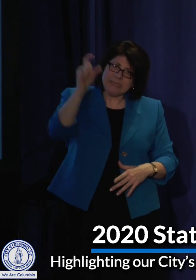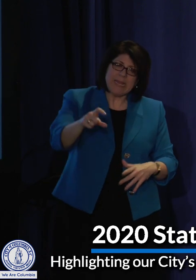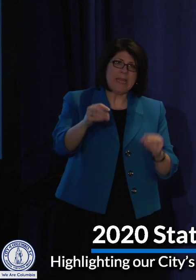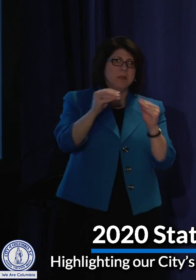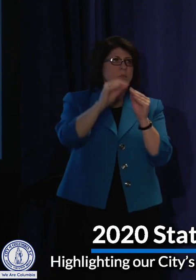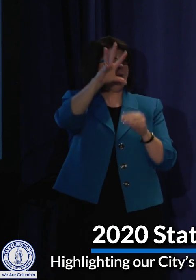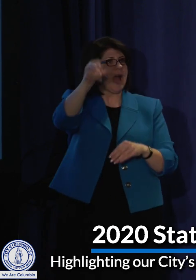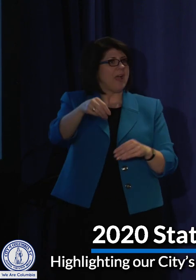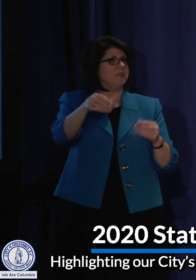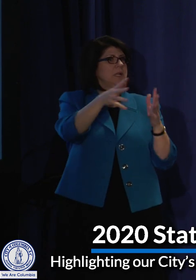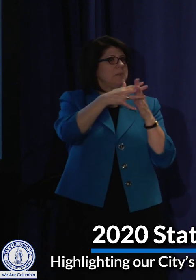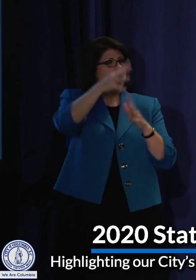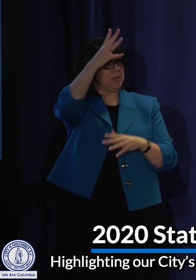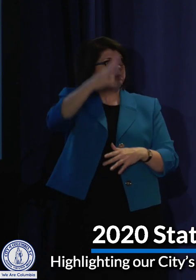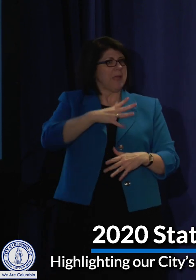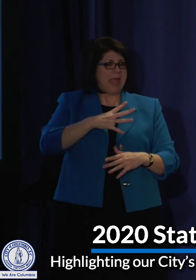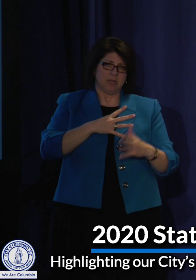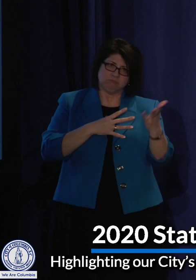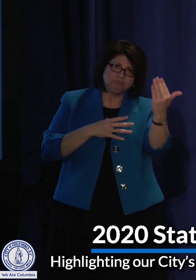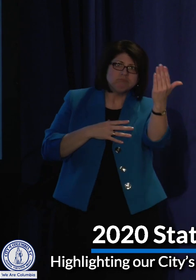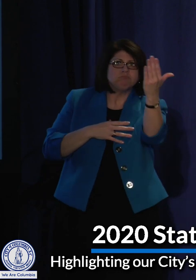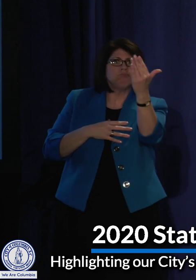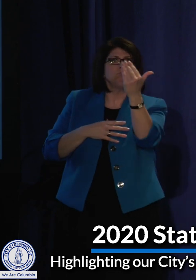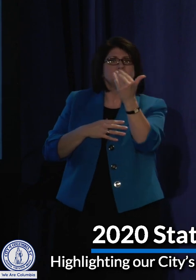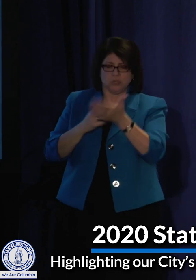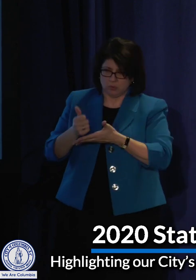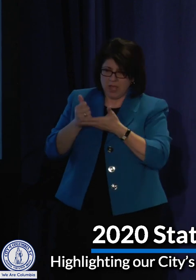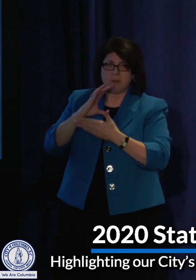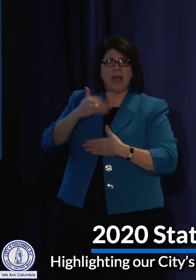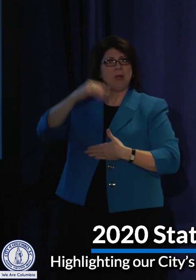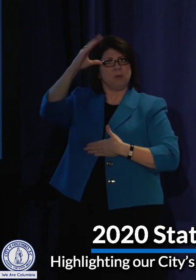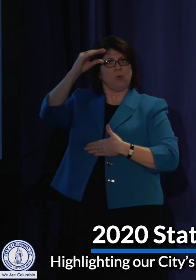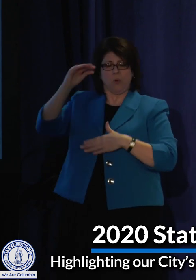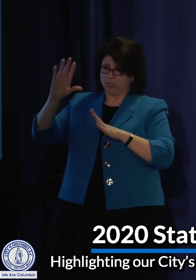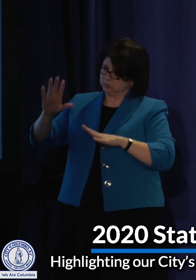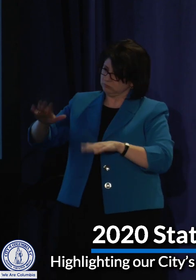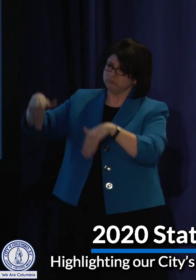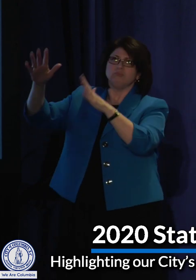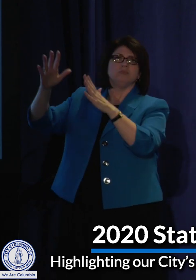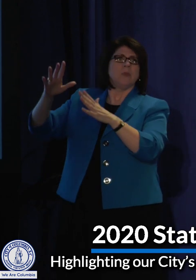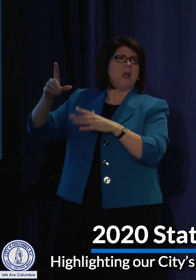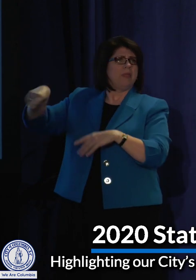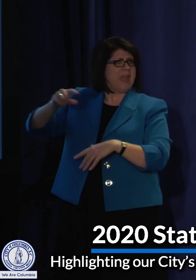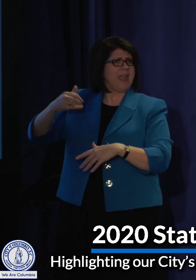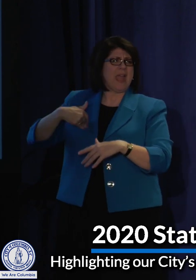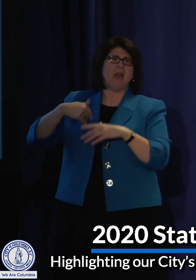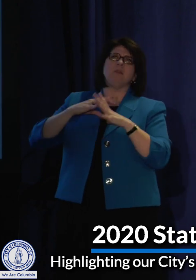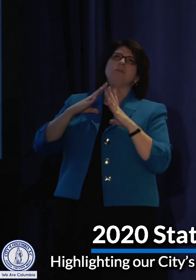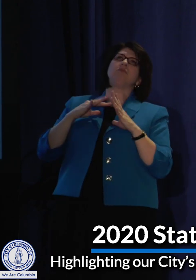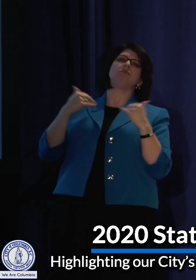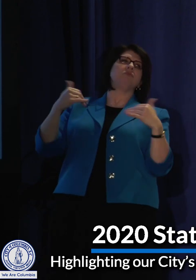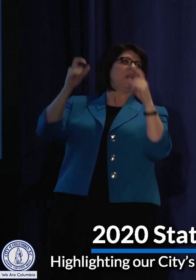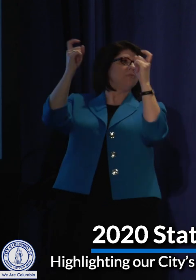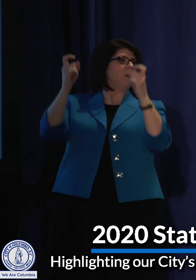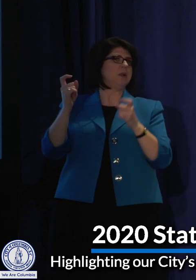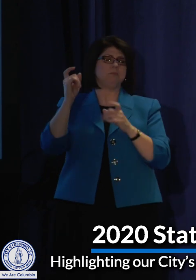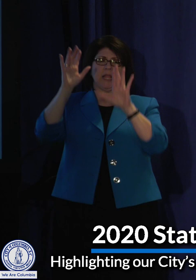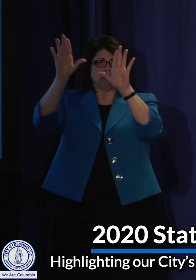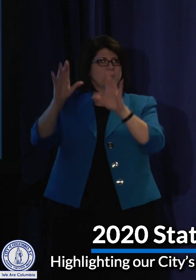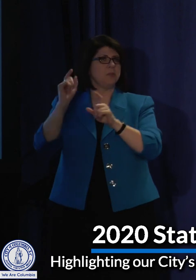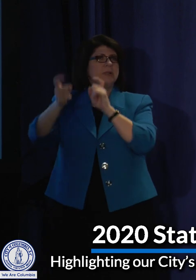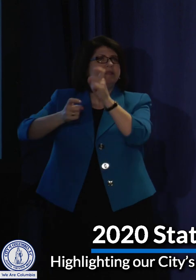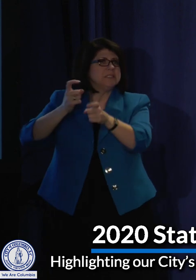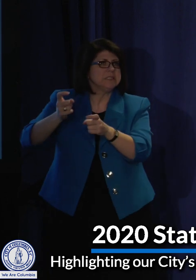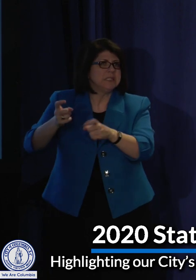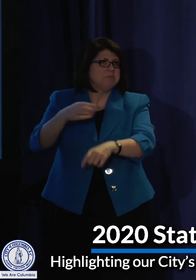to help our boys get to where we know that they can get to. They have incredible gifts, and we gotta make sure we help them get there. I